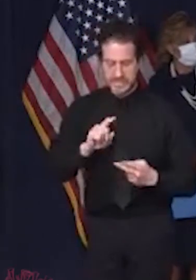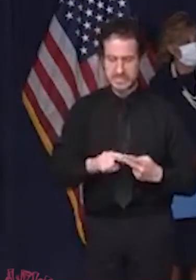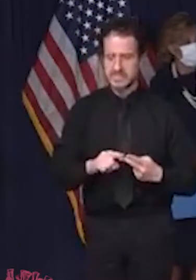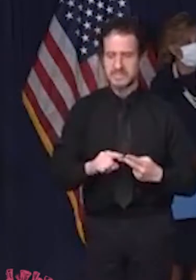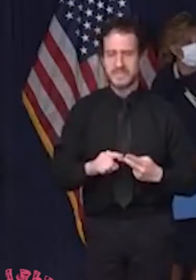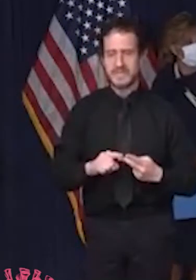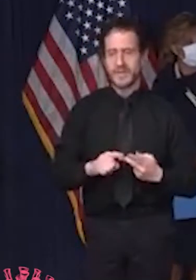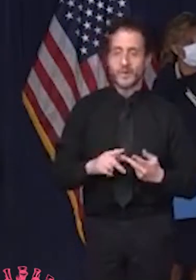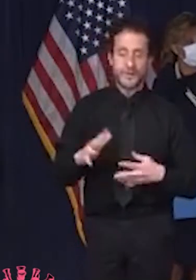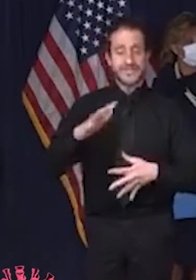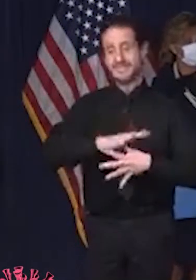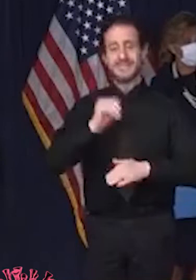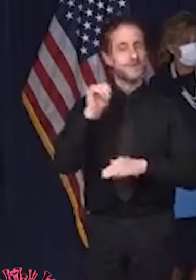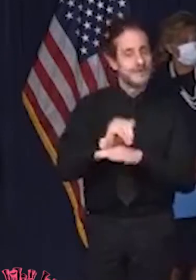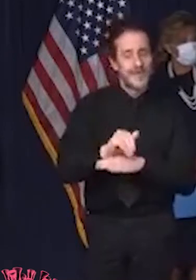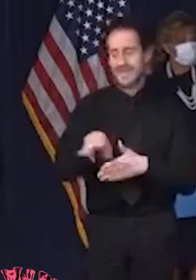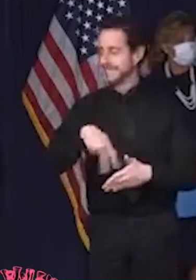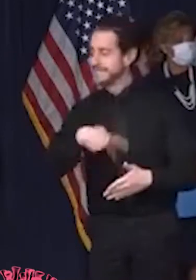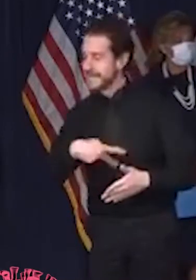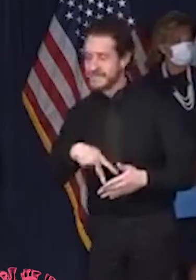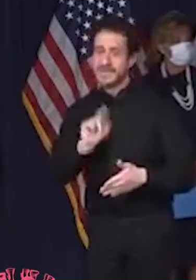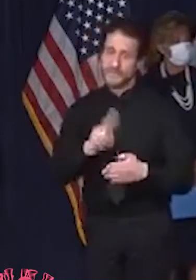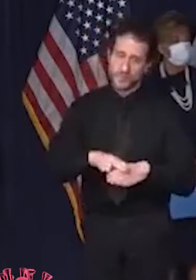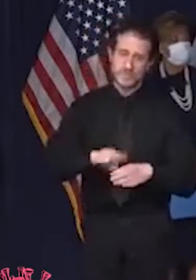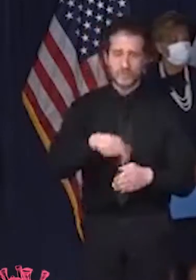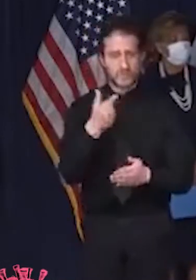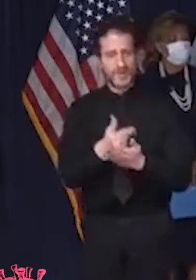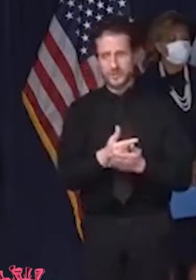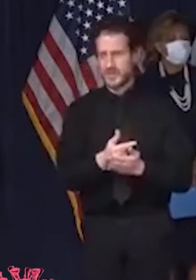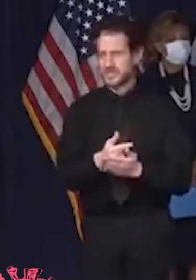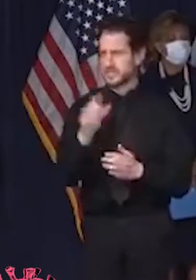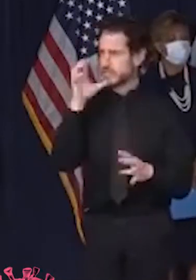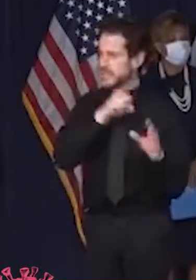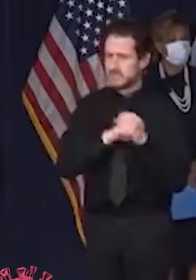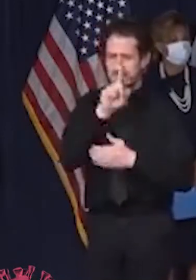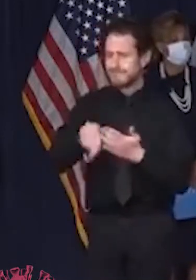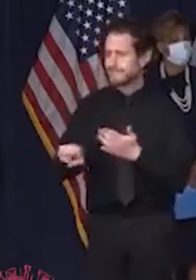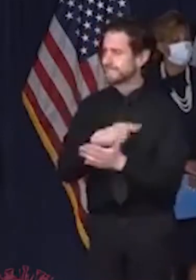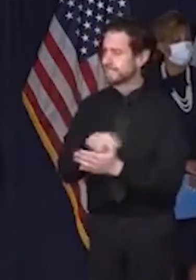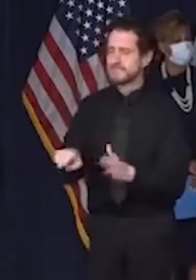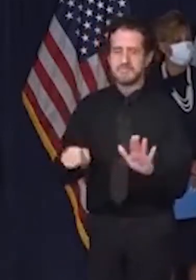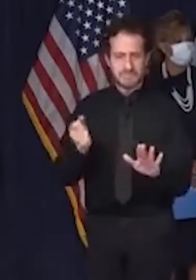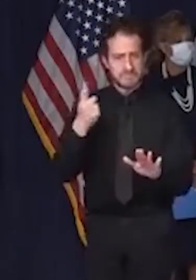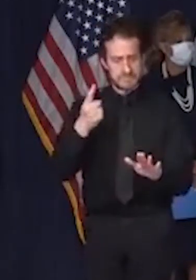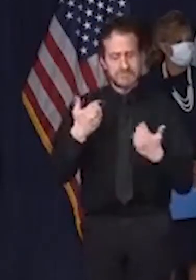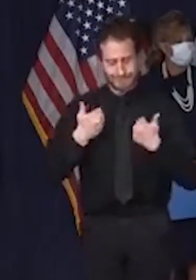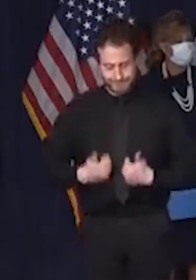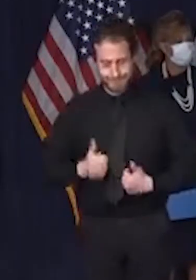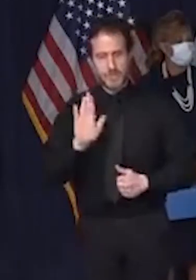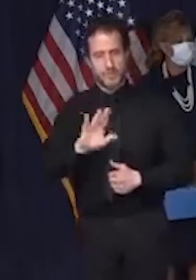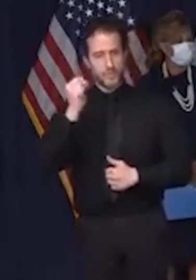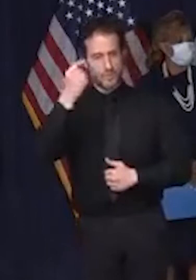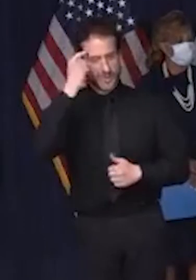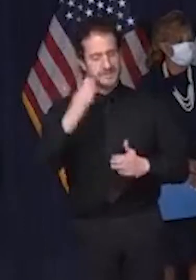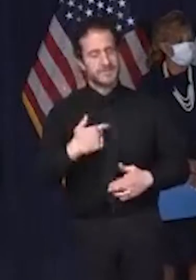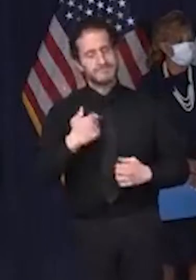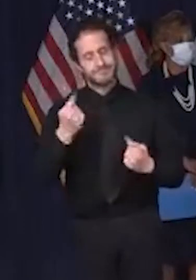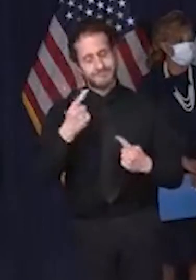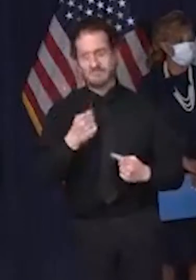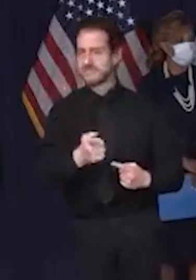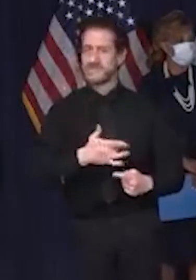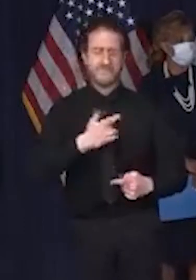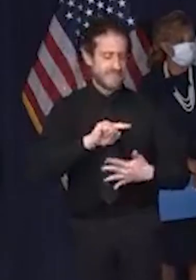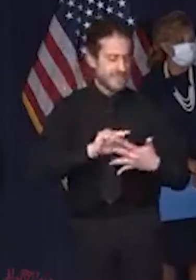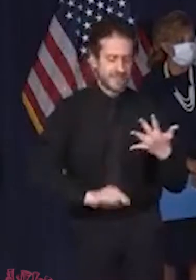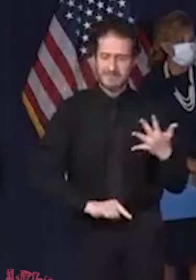pranks, senior nights, and of course, graduation. Hear it from me as your governor. There's room for you to feel all